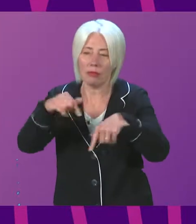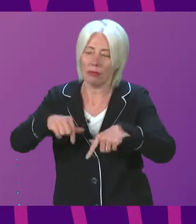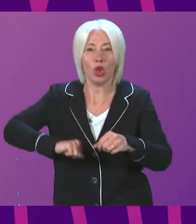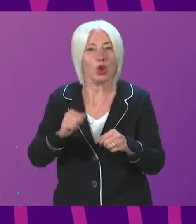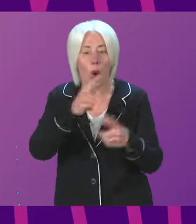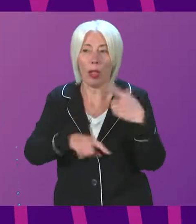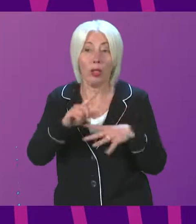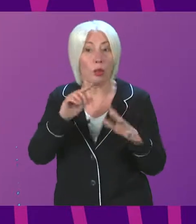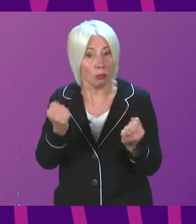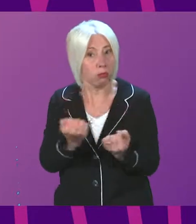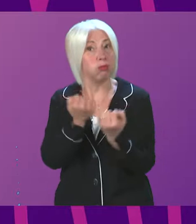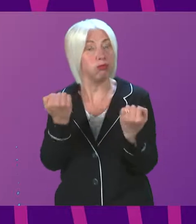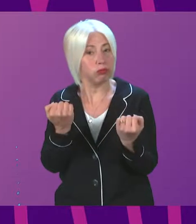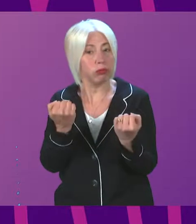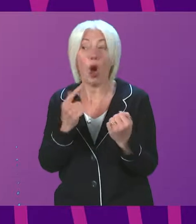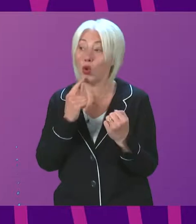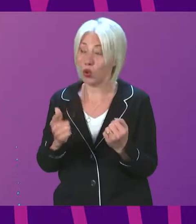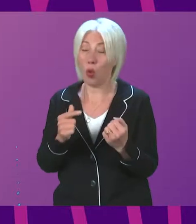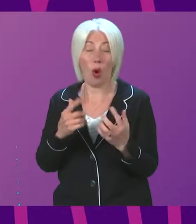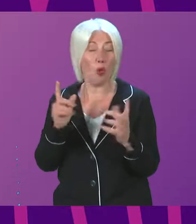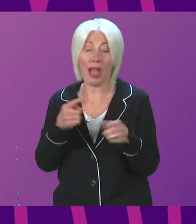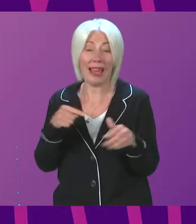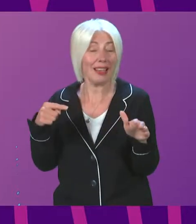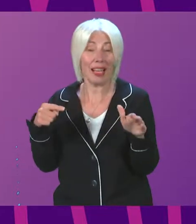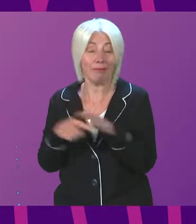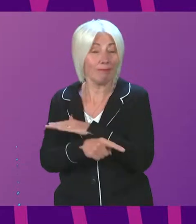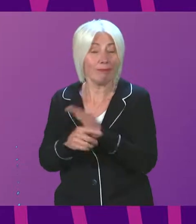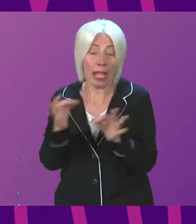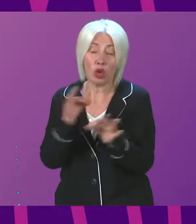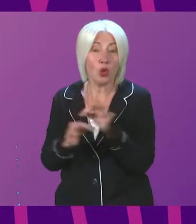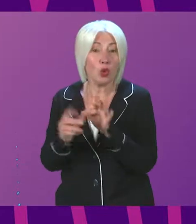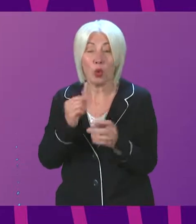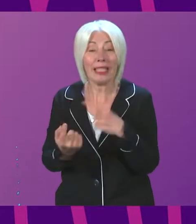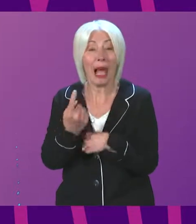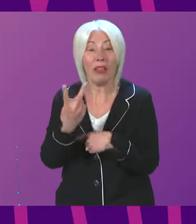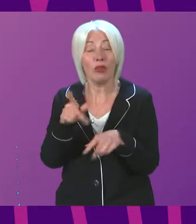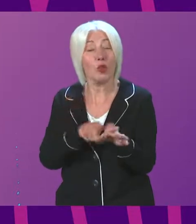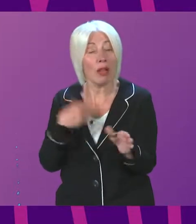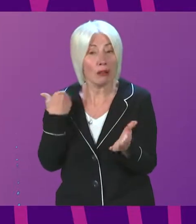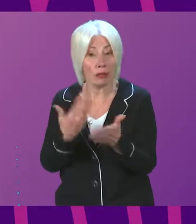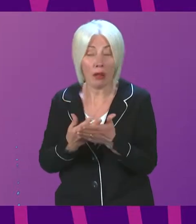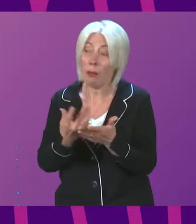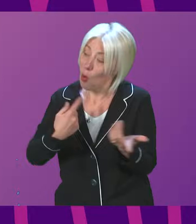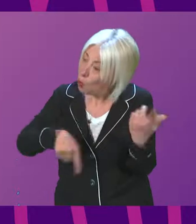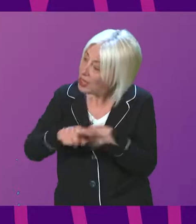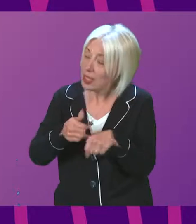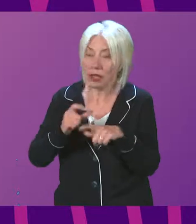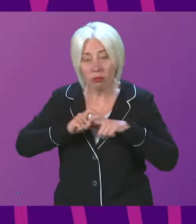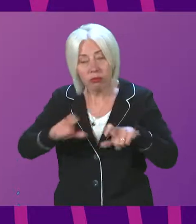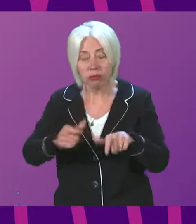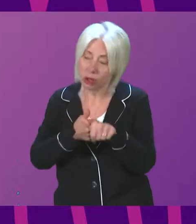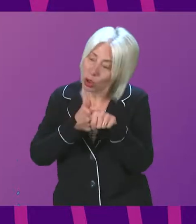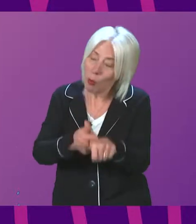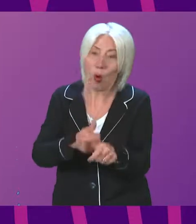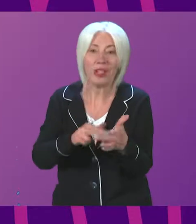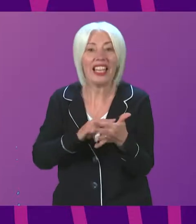that are inescapable, given what we have lived through in these past two years. But this government continues to get on with supporting the National Health Service to recover